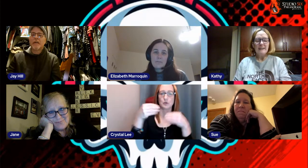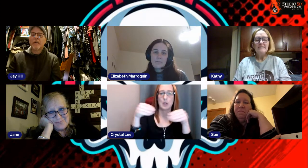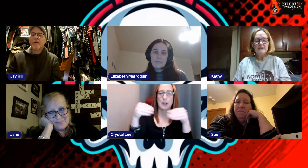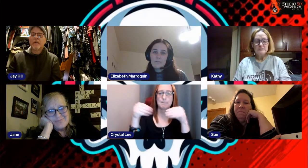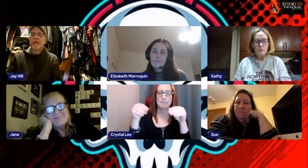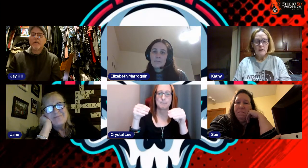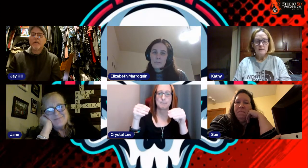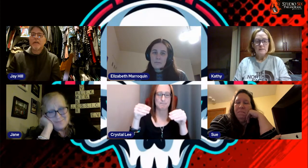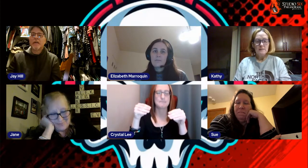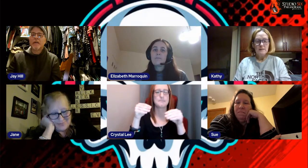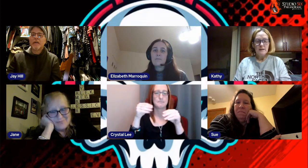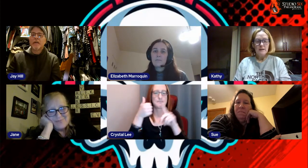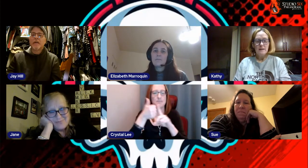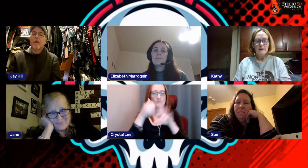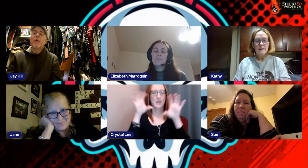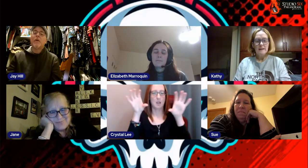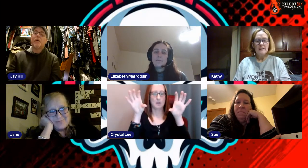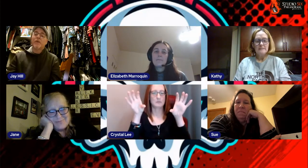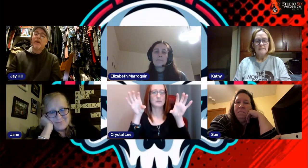And an antique store.